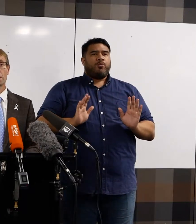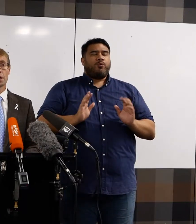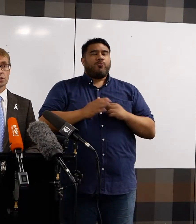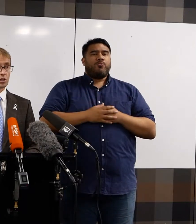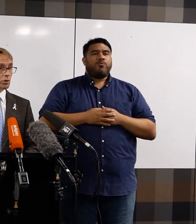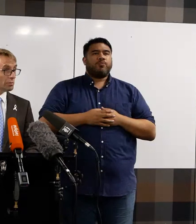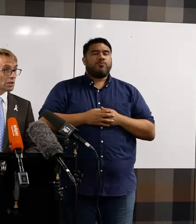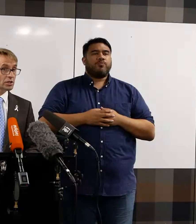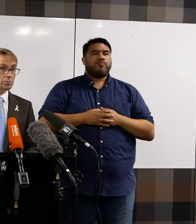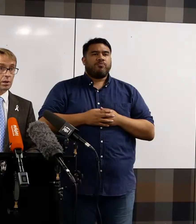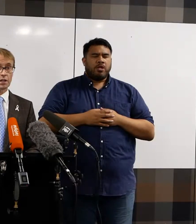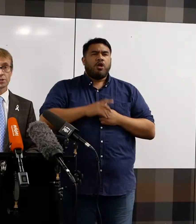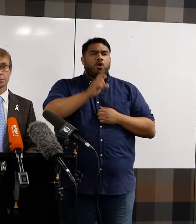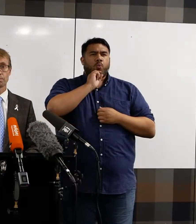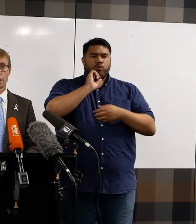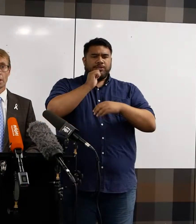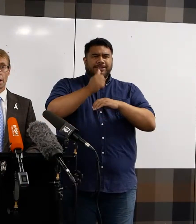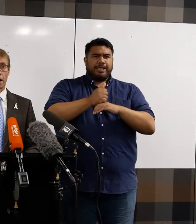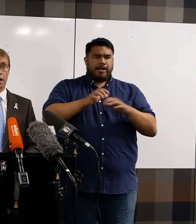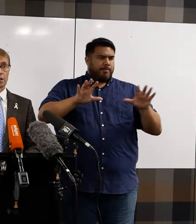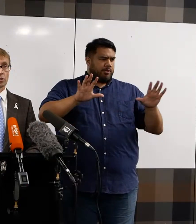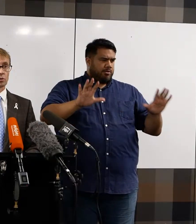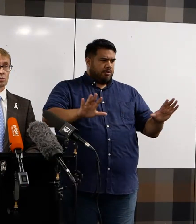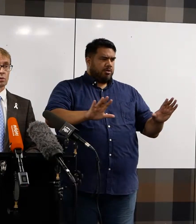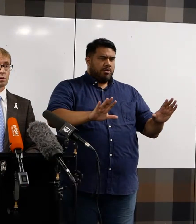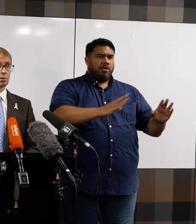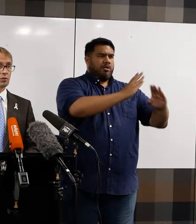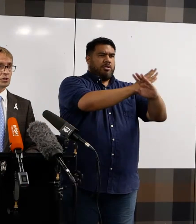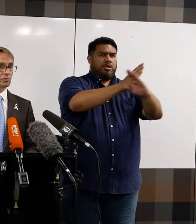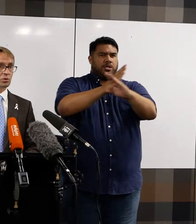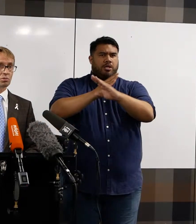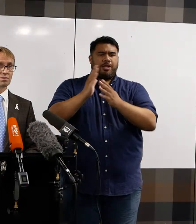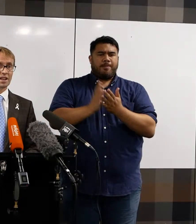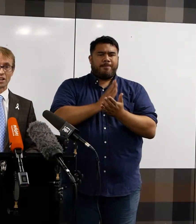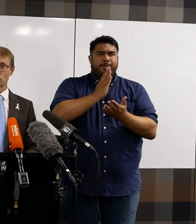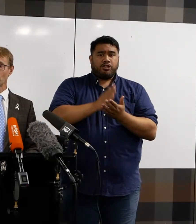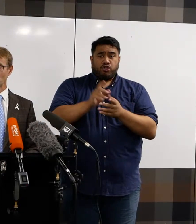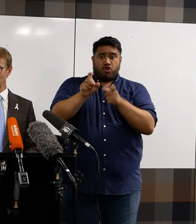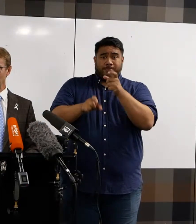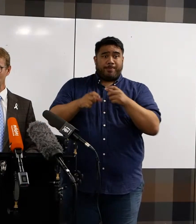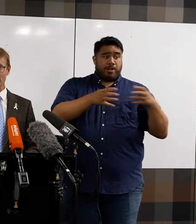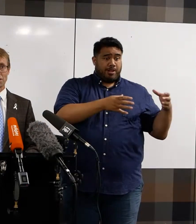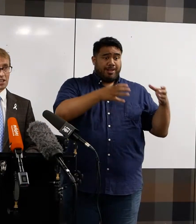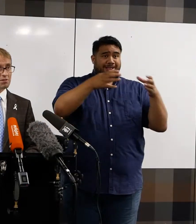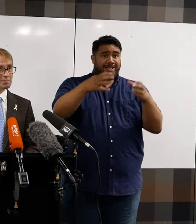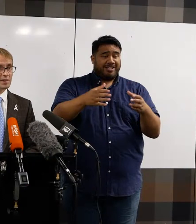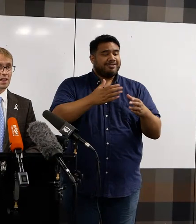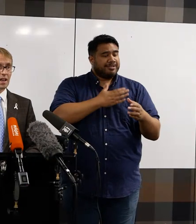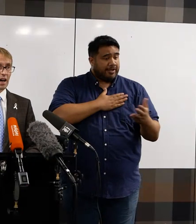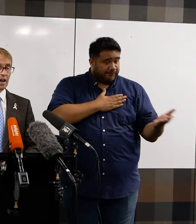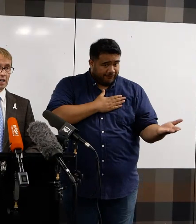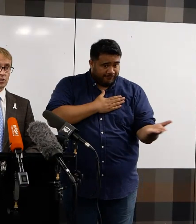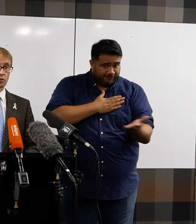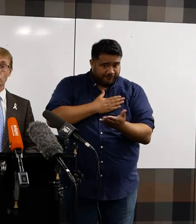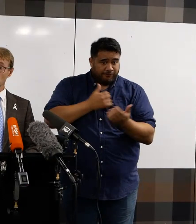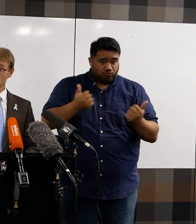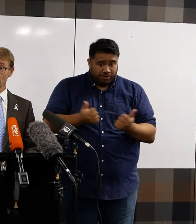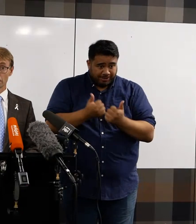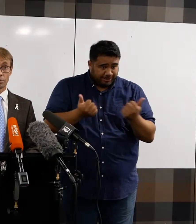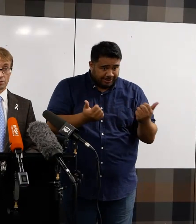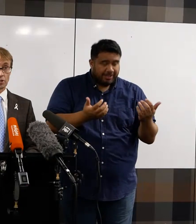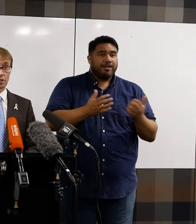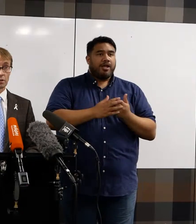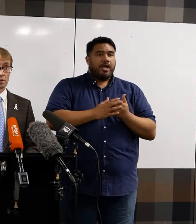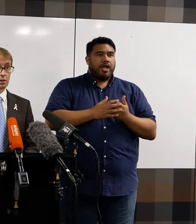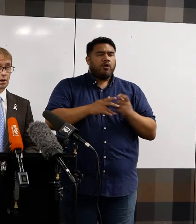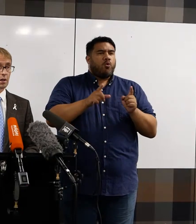be security measures in place to, first of all, ensure those people are safe, and of course to protect